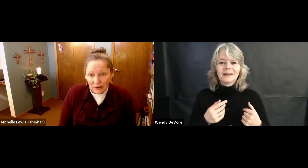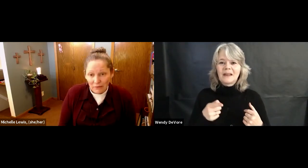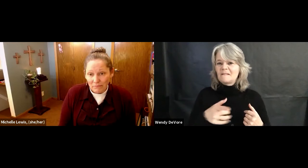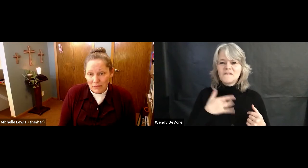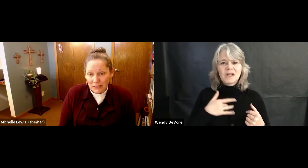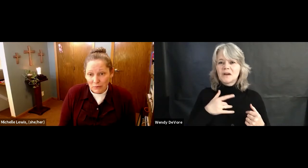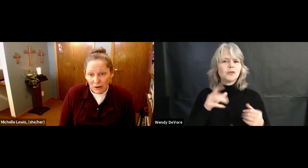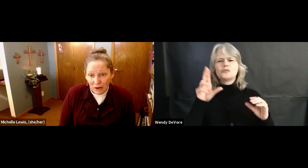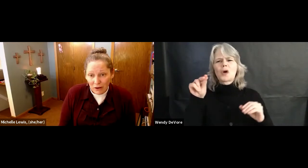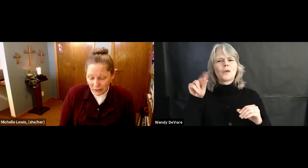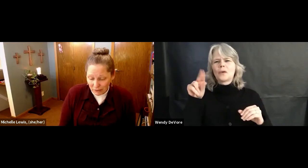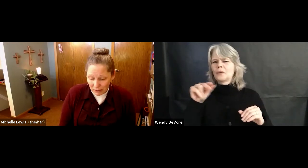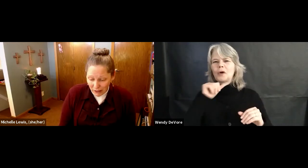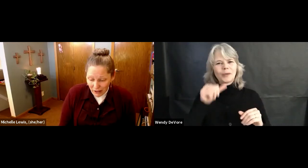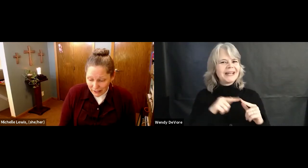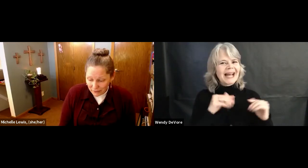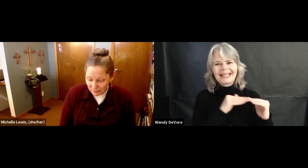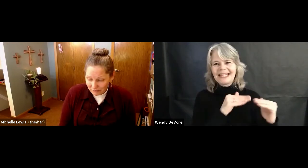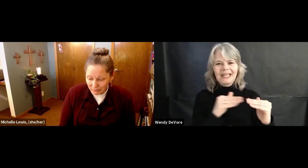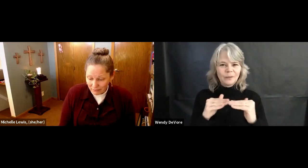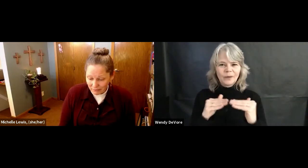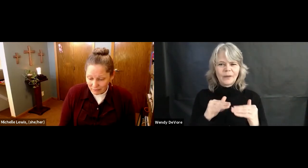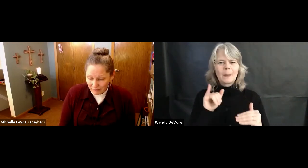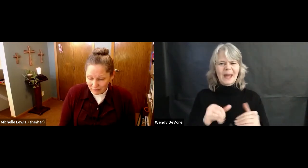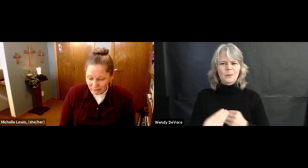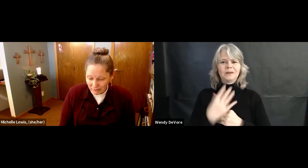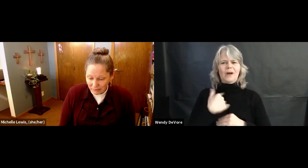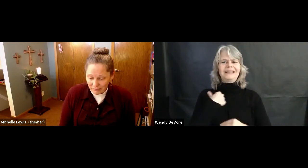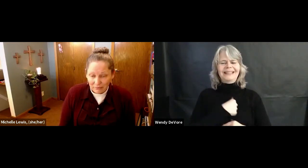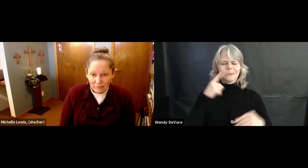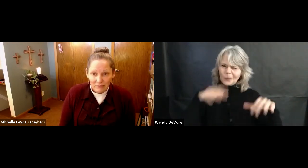equally because we're all created by God.